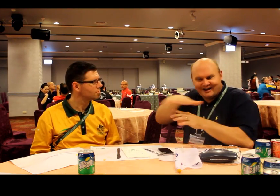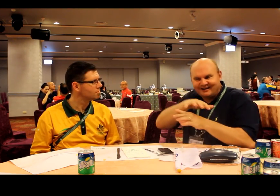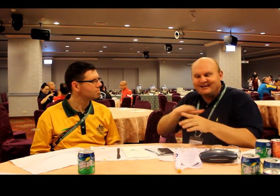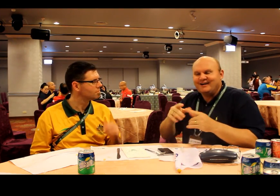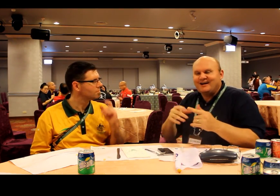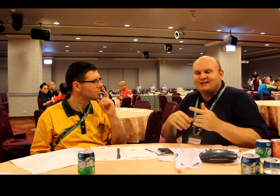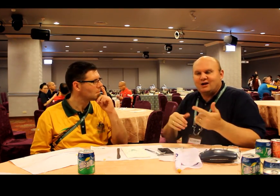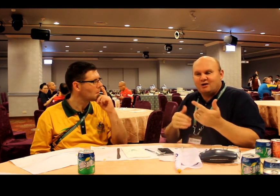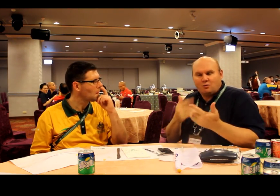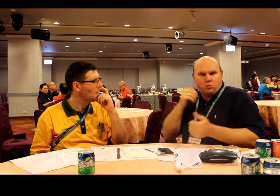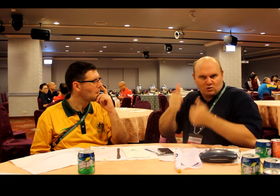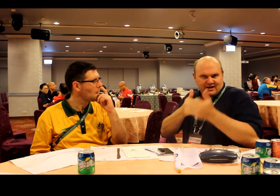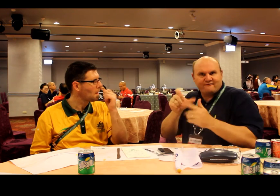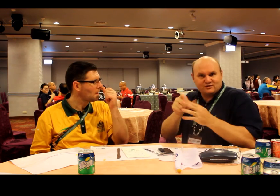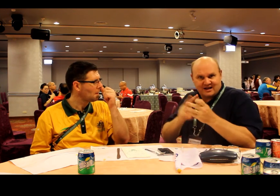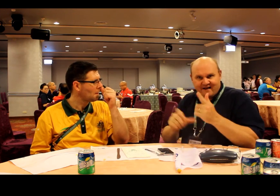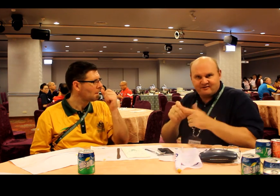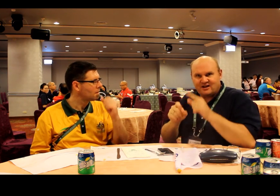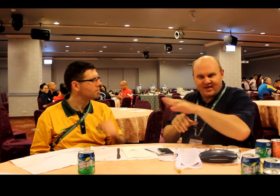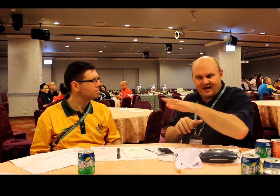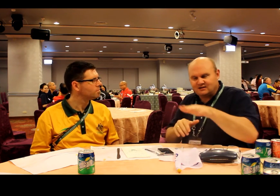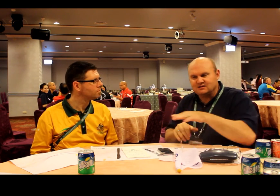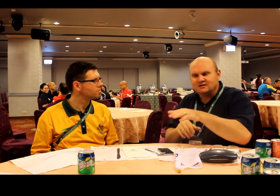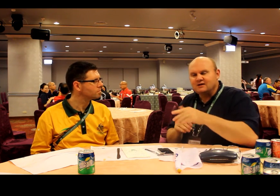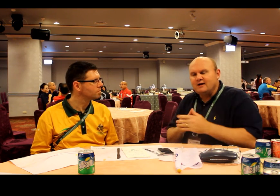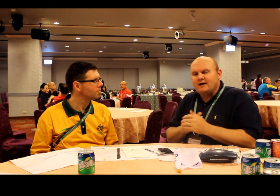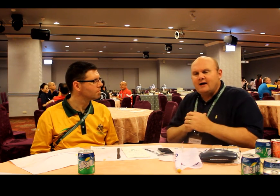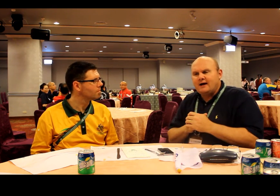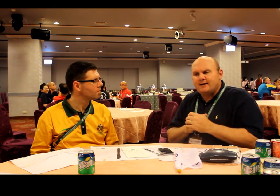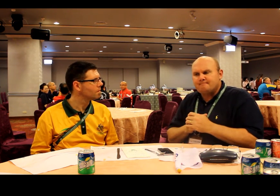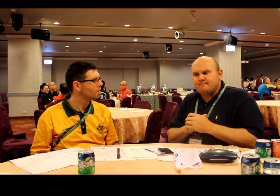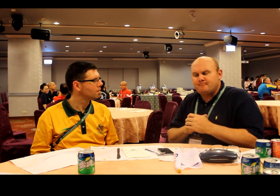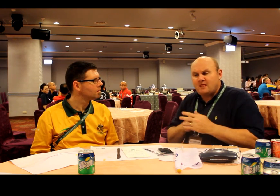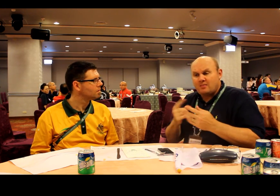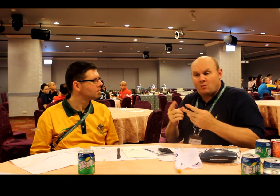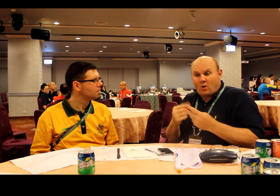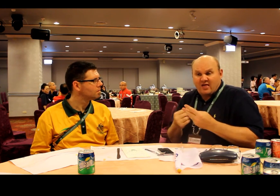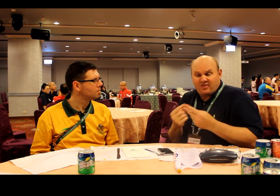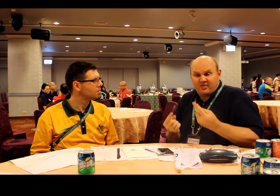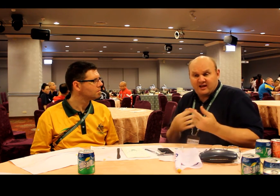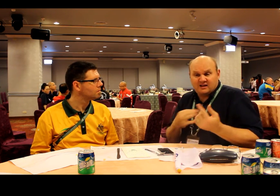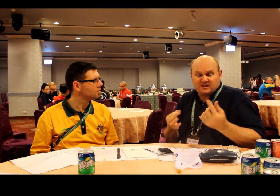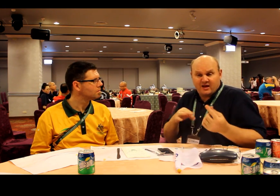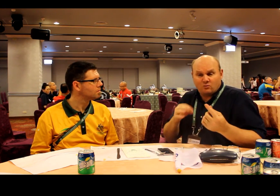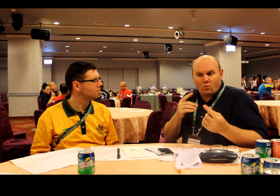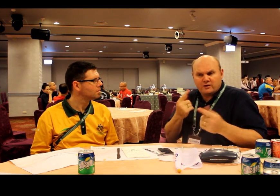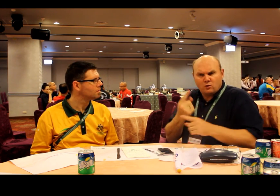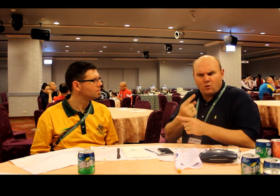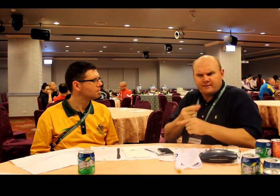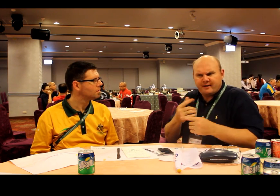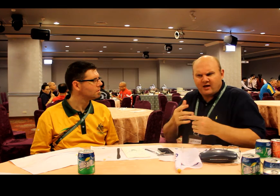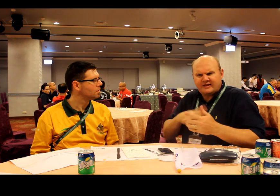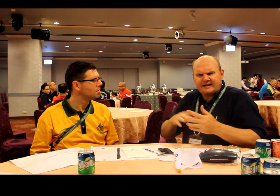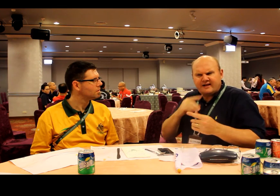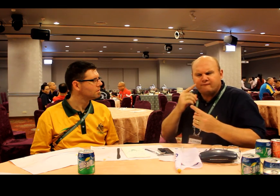improve in the area of communication, having David in that, no doubt. And one other thing that I wanted to talk about